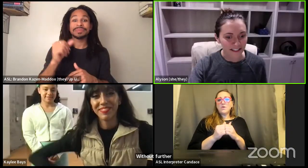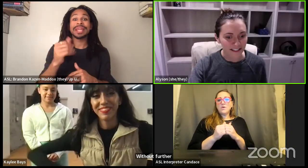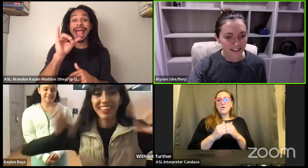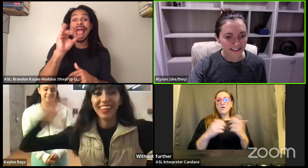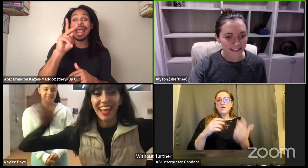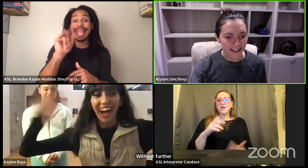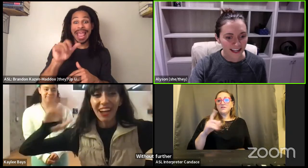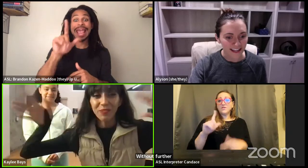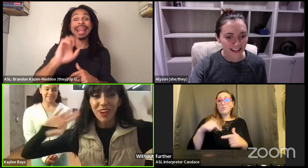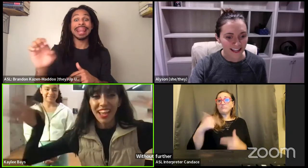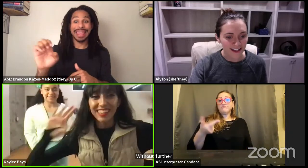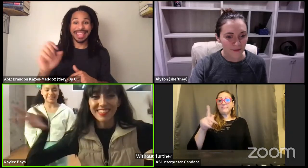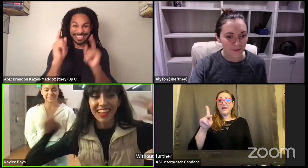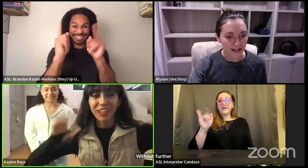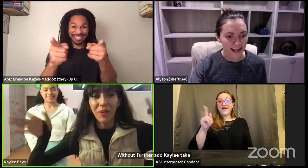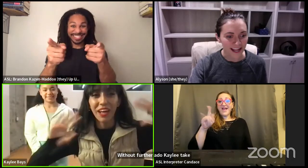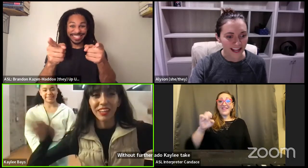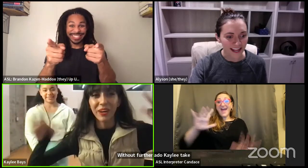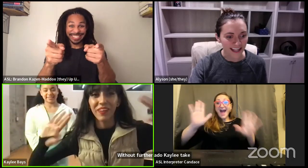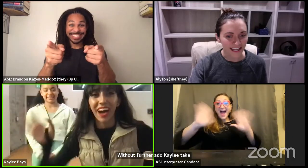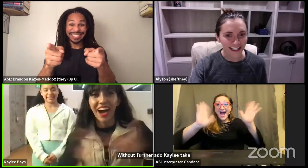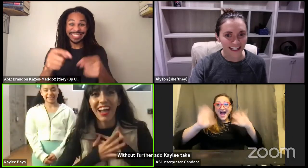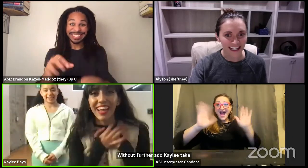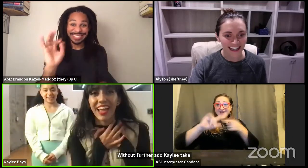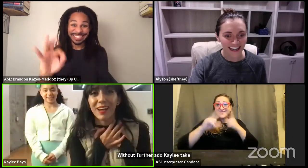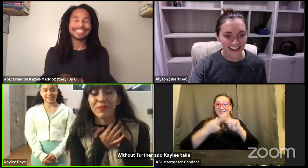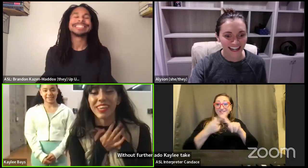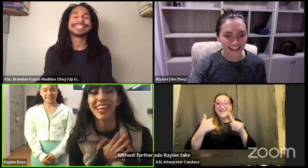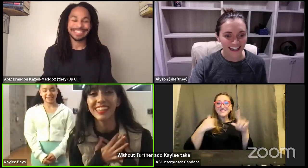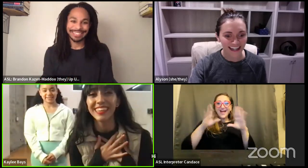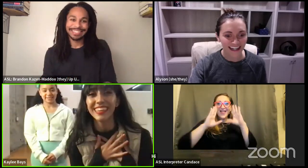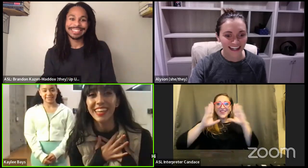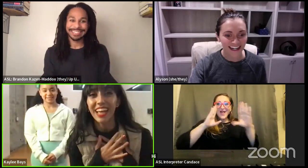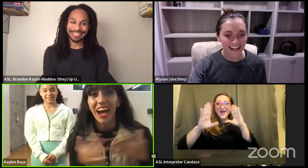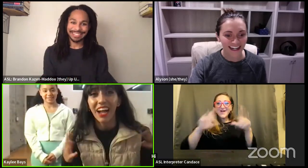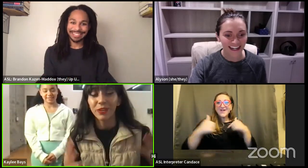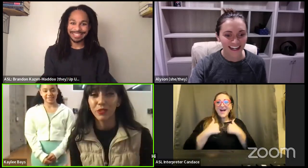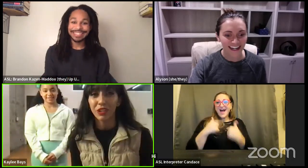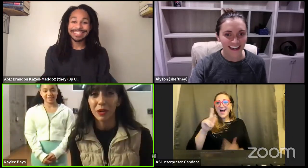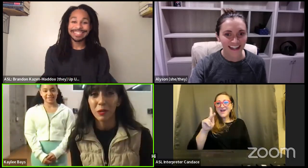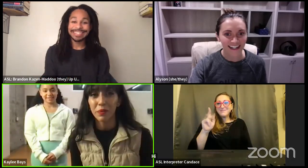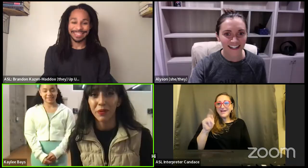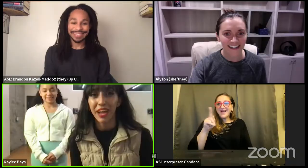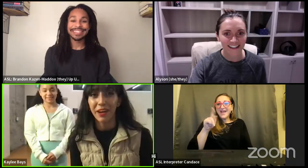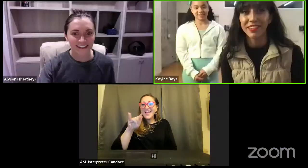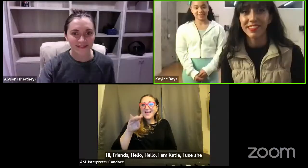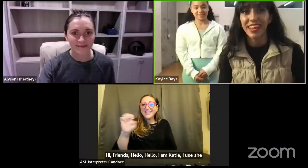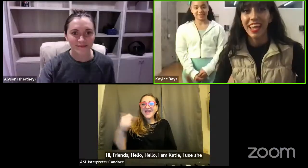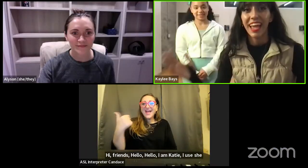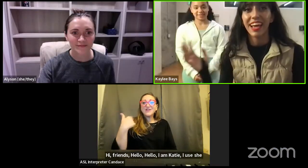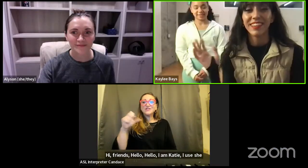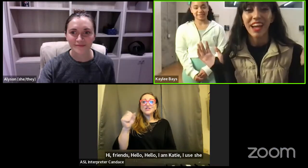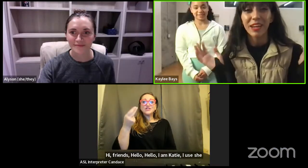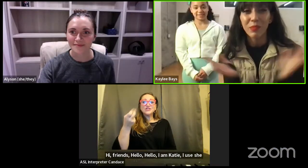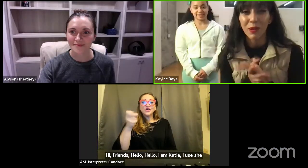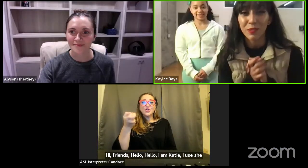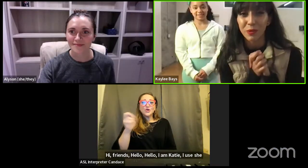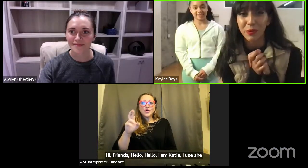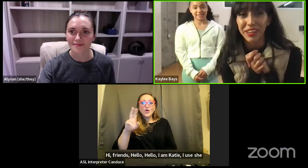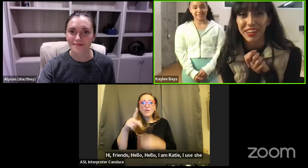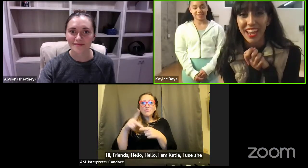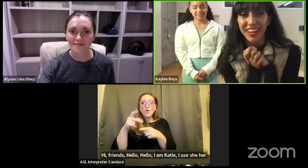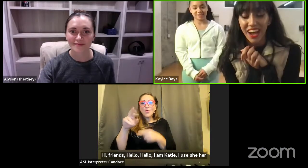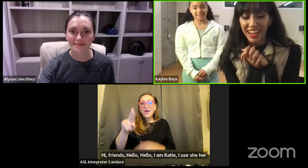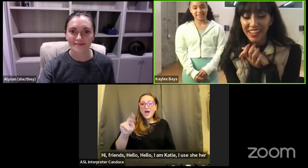Kaylee. Hi, friends. Hello, hello. I am Kaylee. I use she, her pronouns, and I am